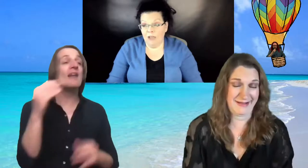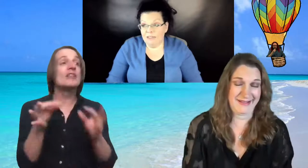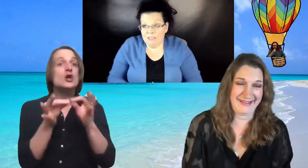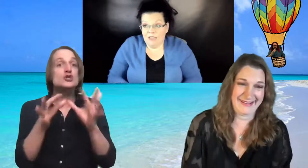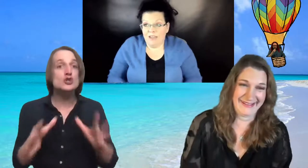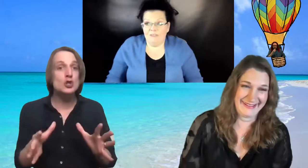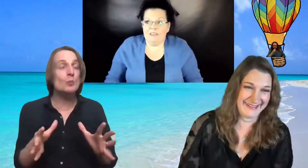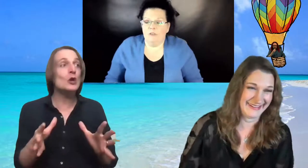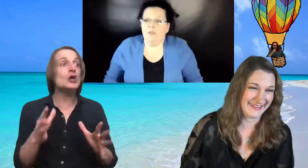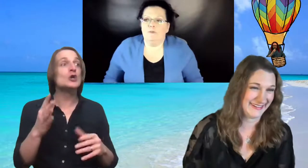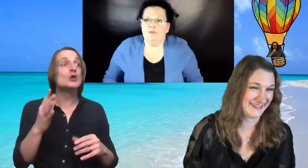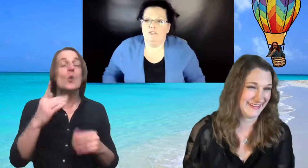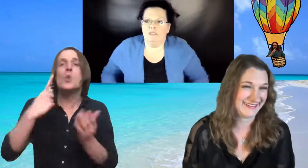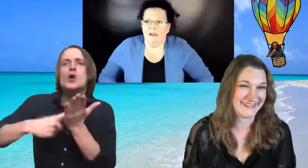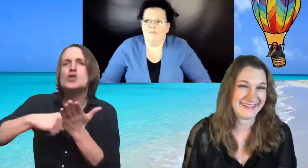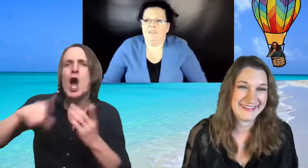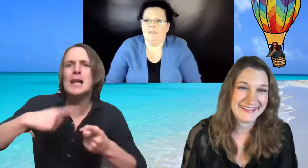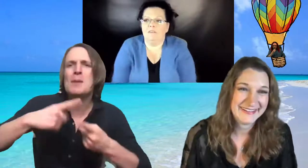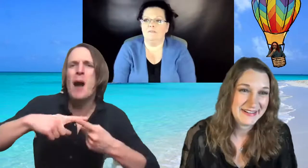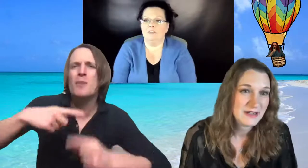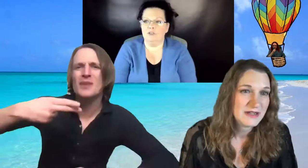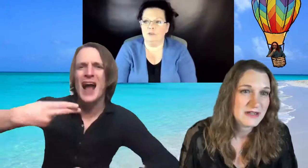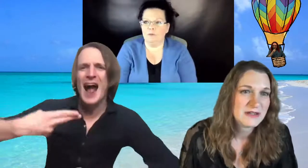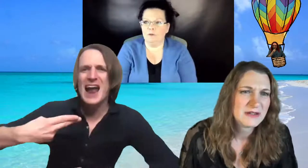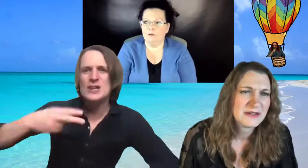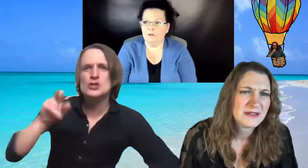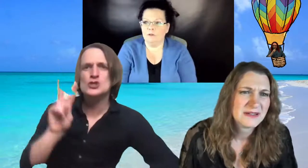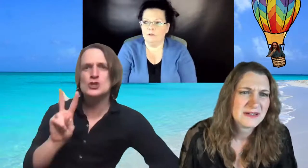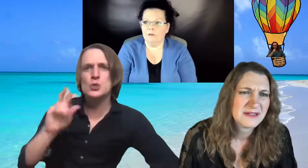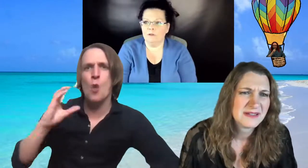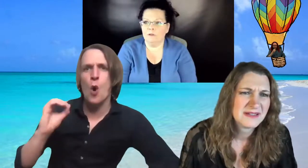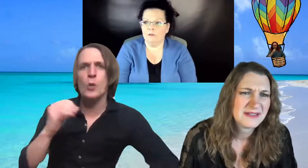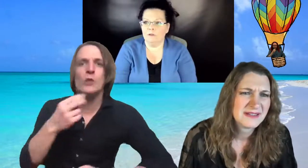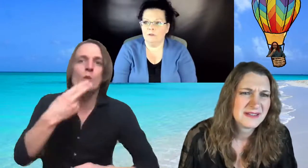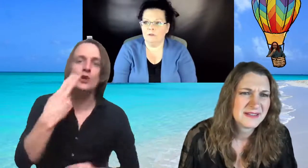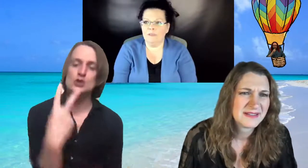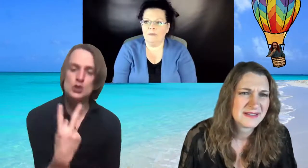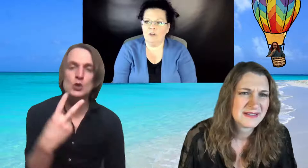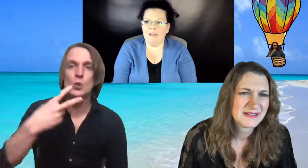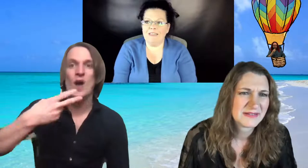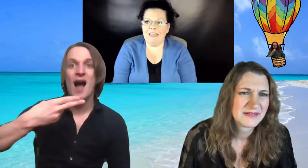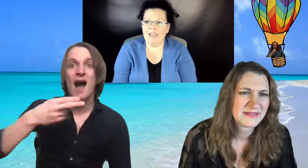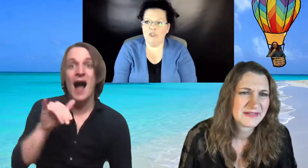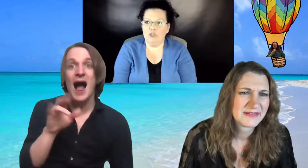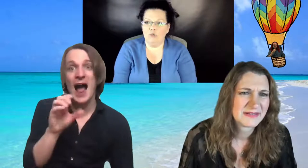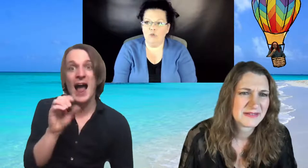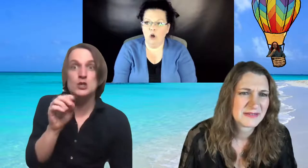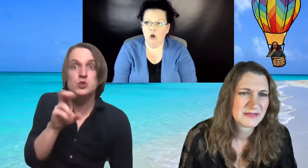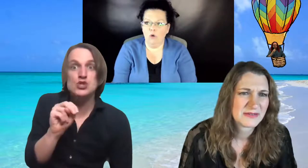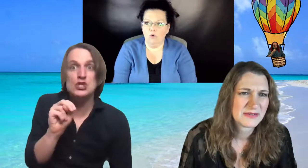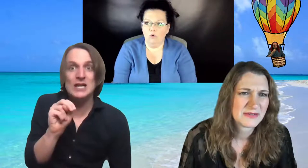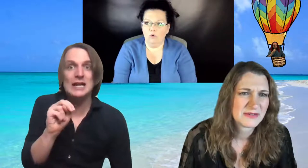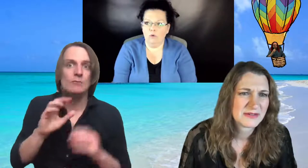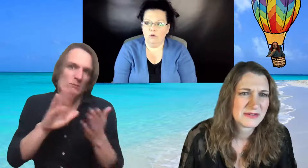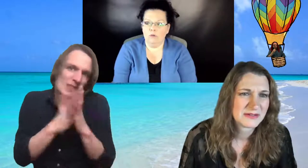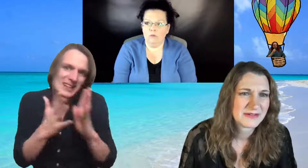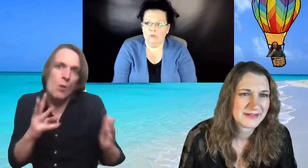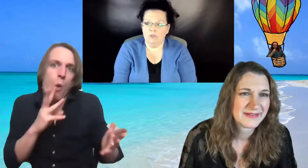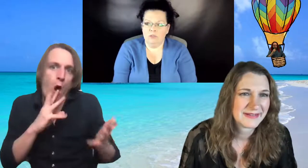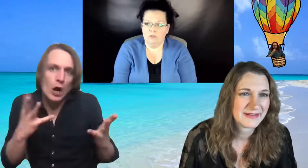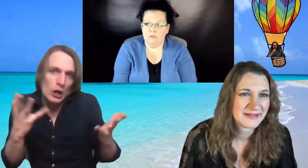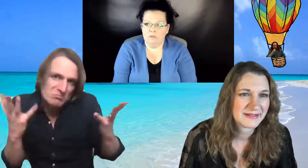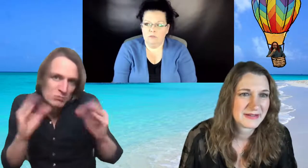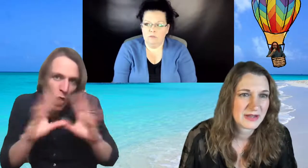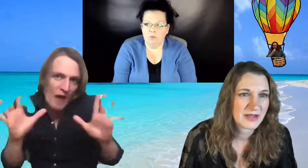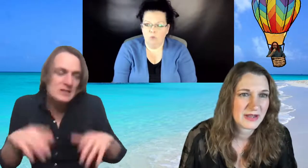had not, did not have that skill. That person did not have the skill of the interpreter. And they were trying to say H2O,